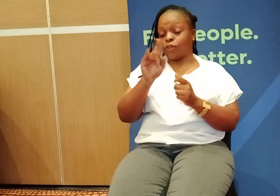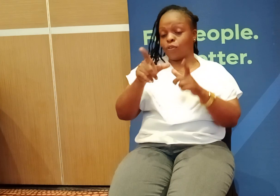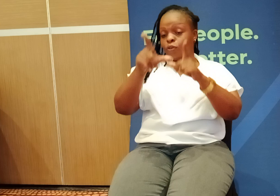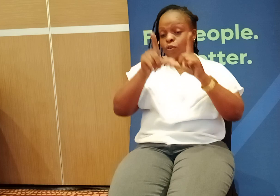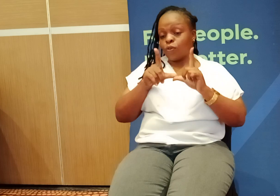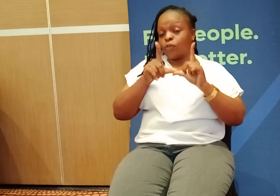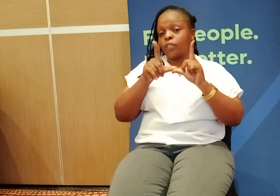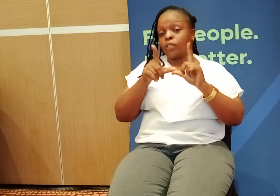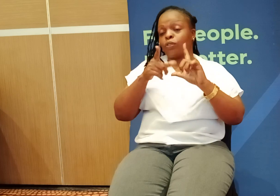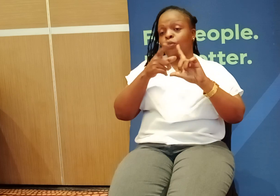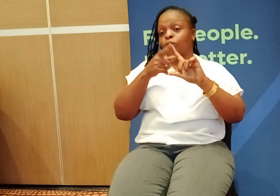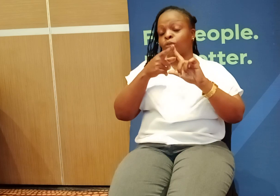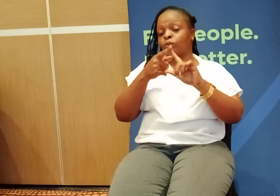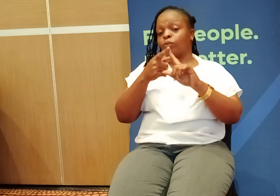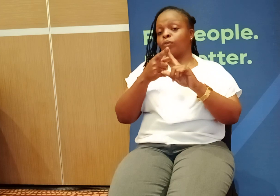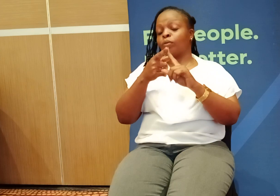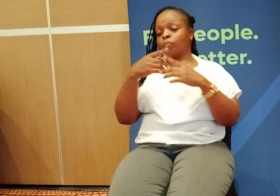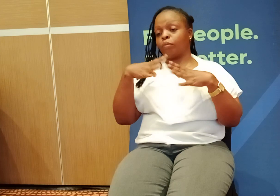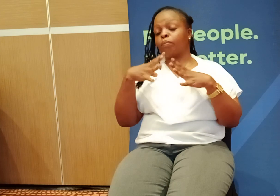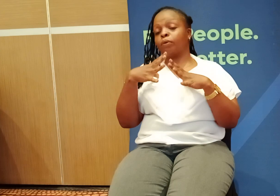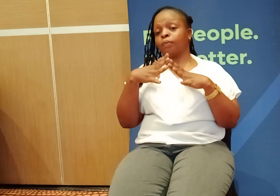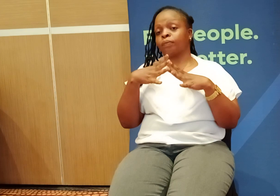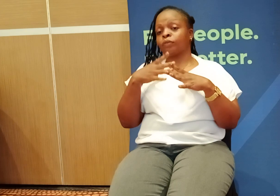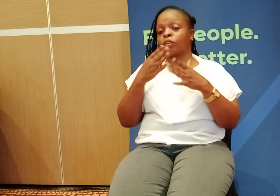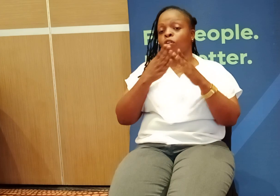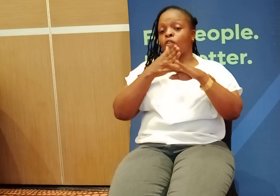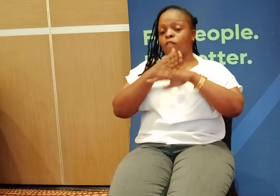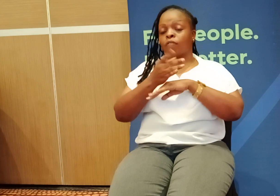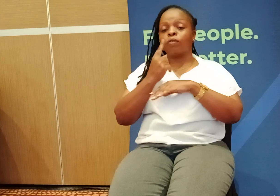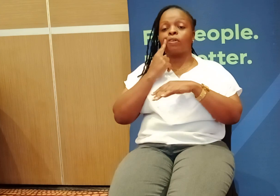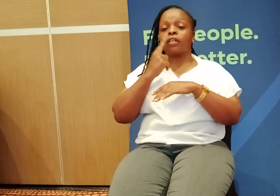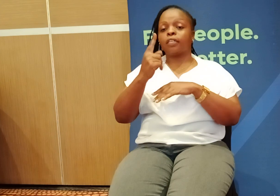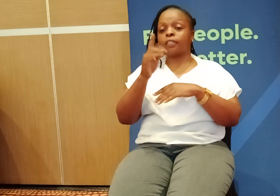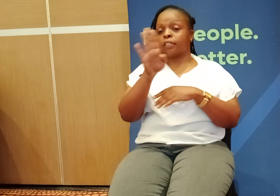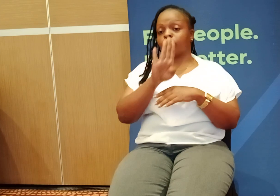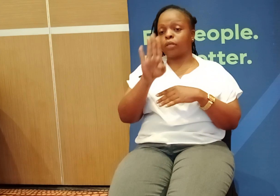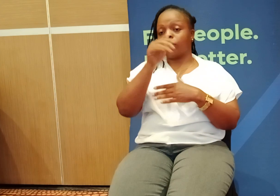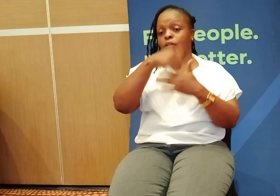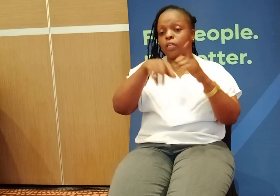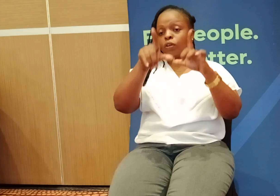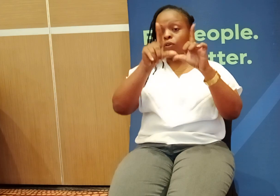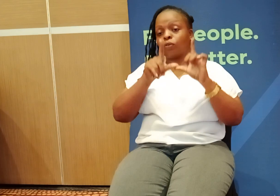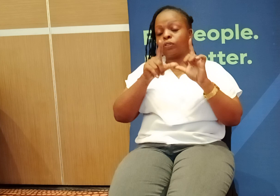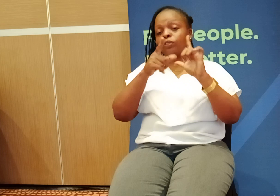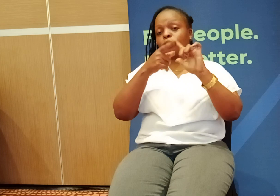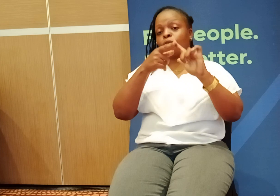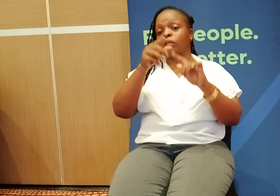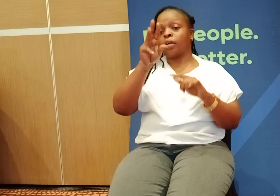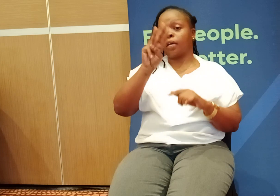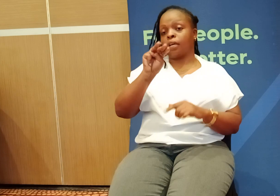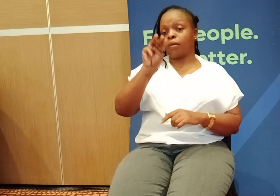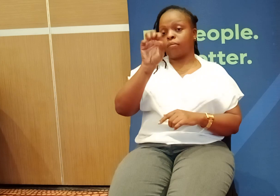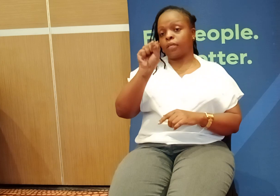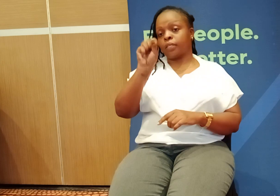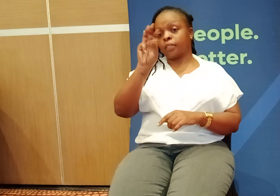enterprises. Over 100 billion in loans to MSMEs. What I